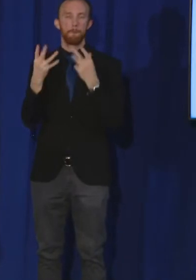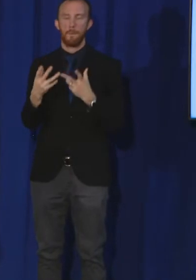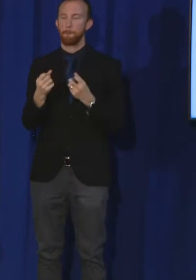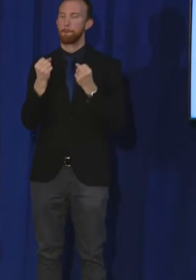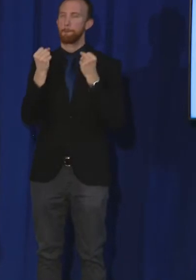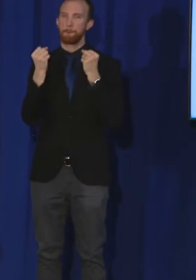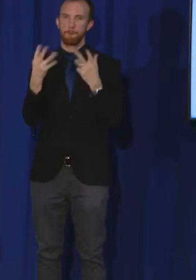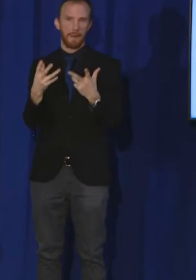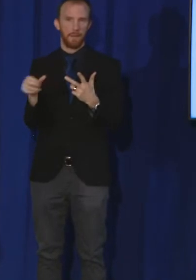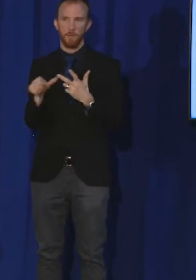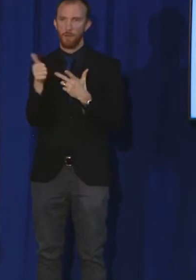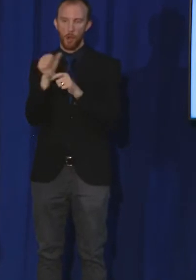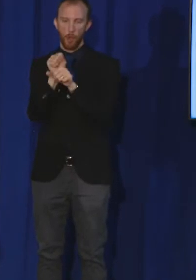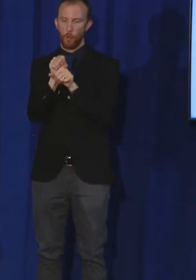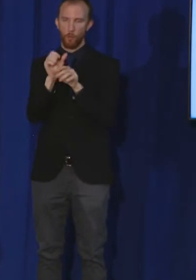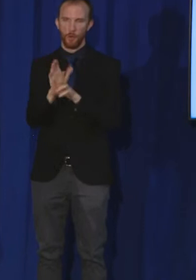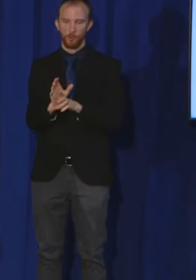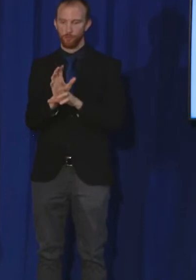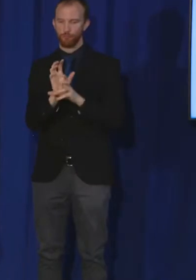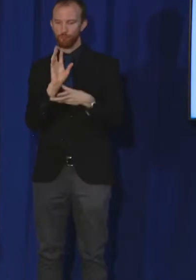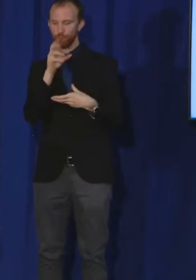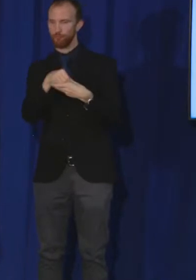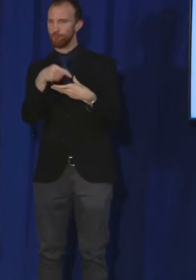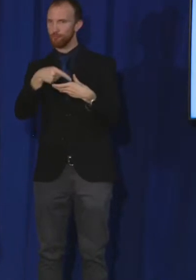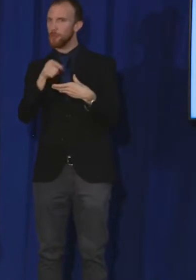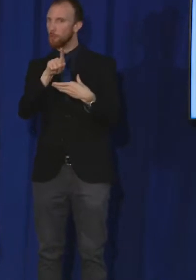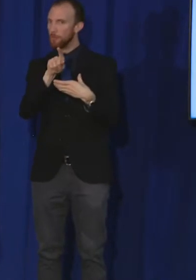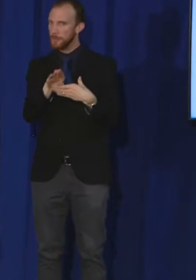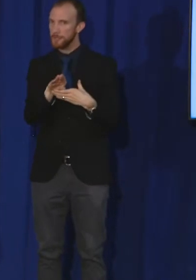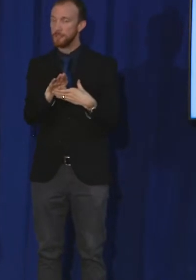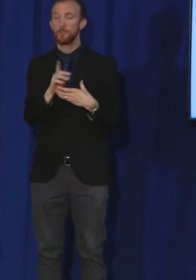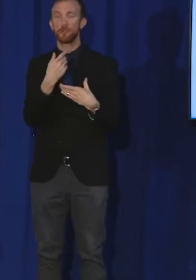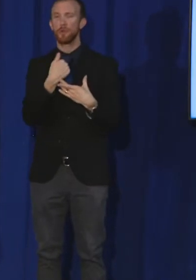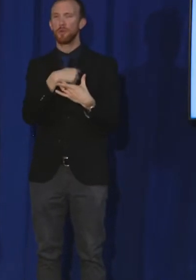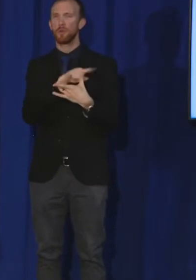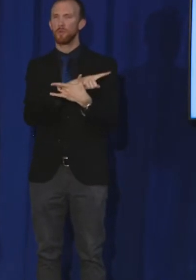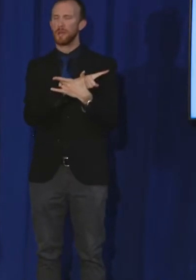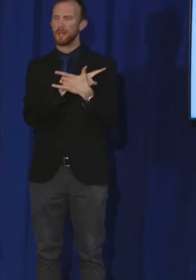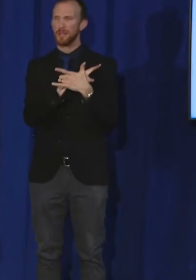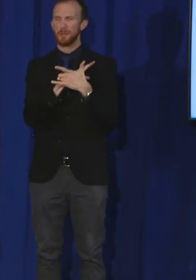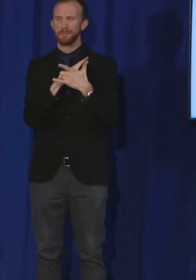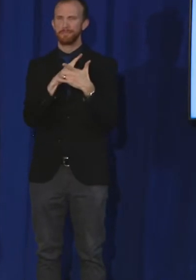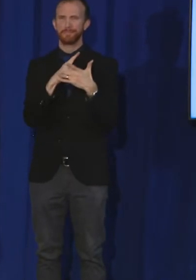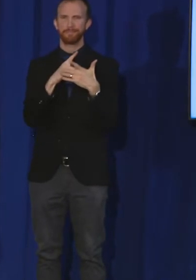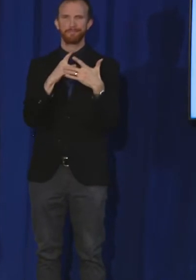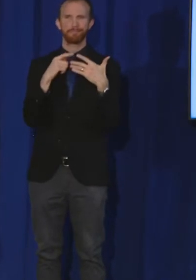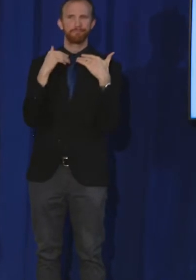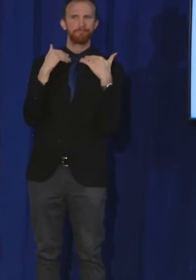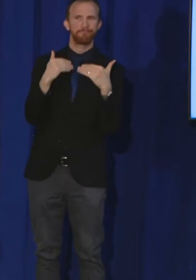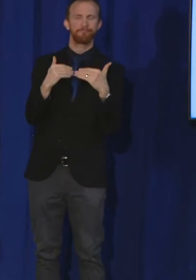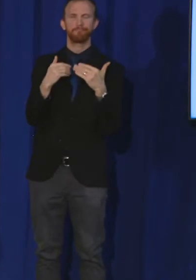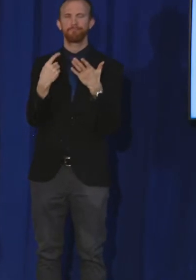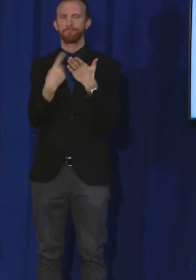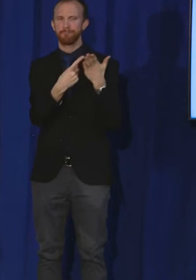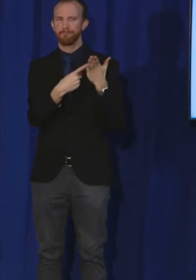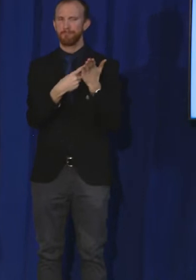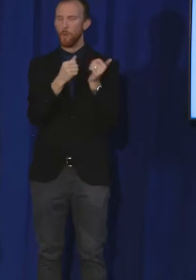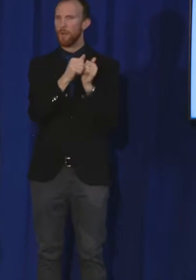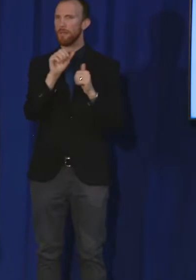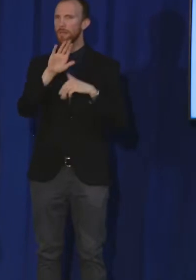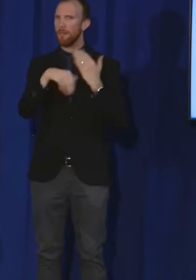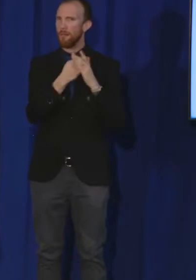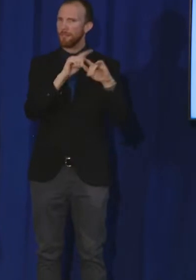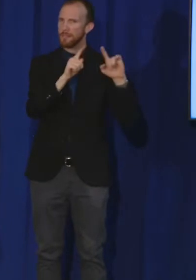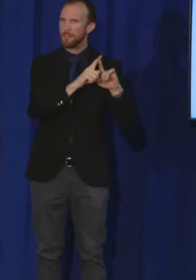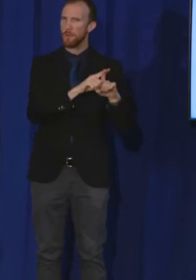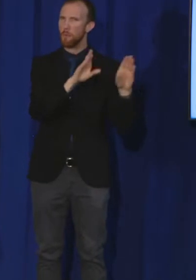group for 1B. So we'll be working hard to make sure and really asking all of our healthcare providers to partner